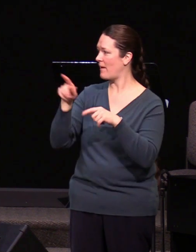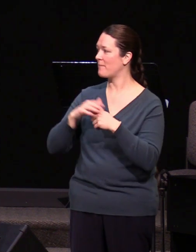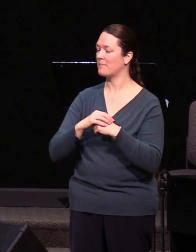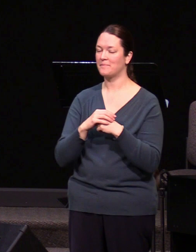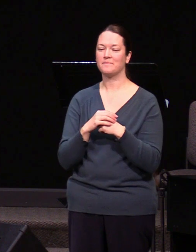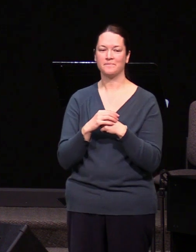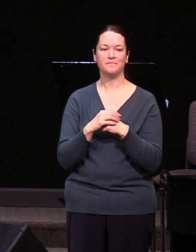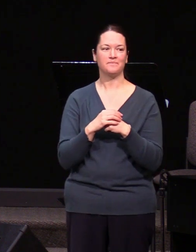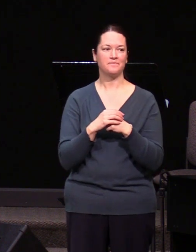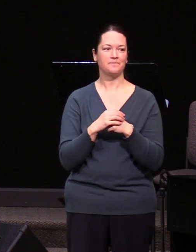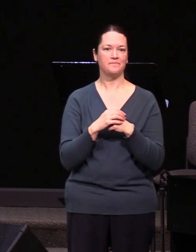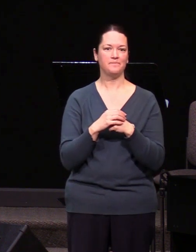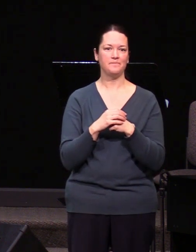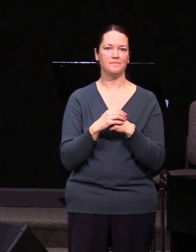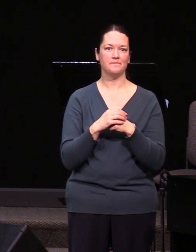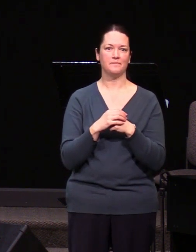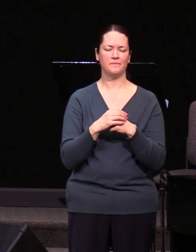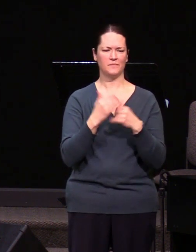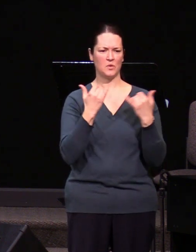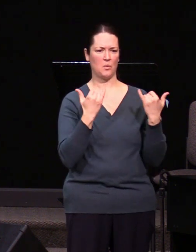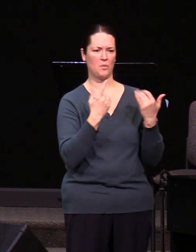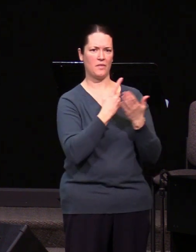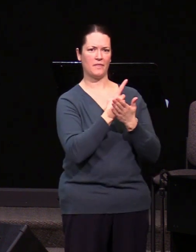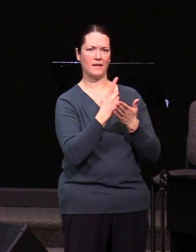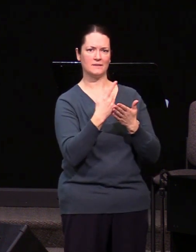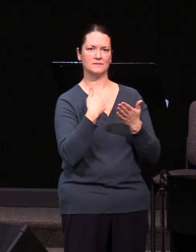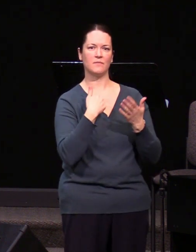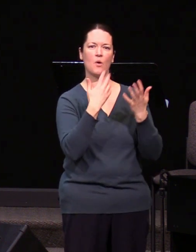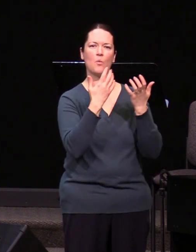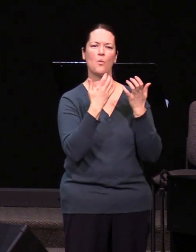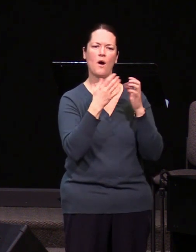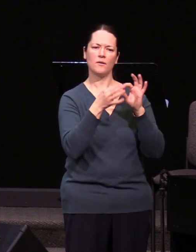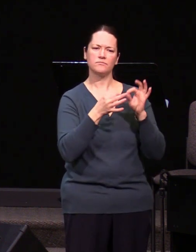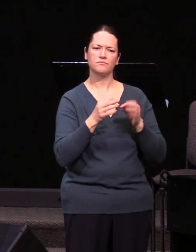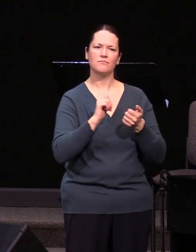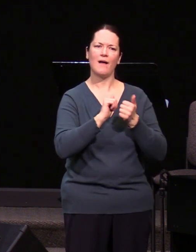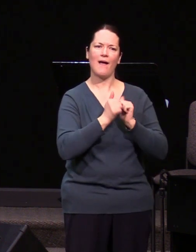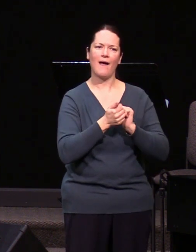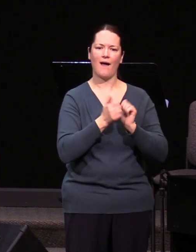This week, I want to take a look at how Jesus prayed.